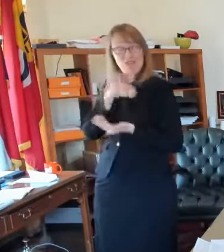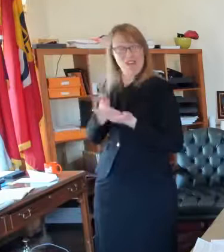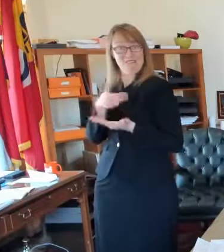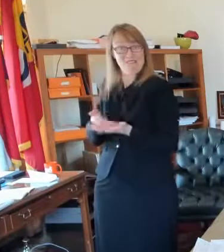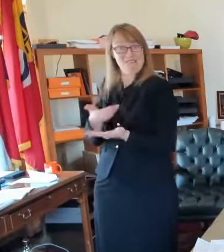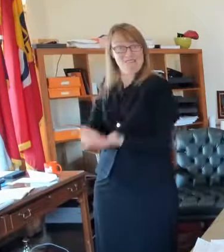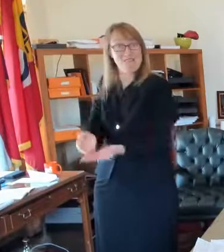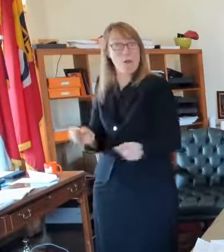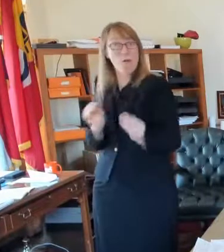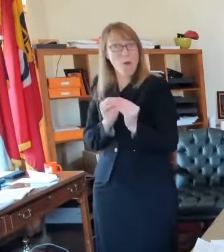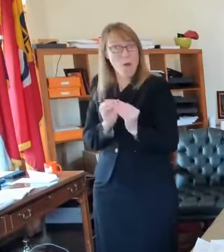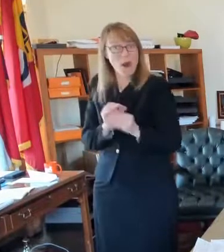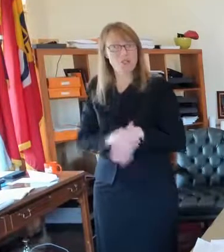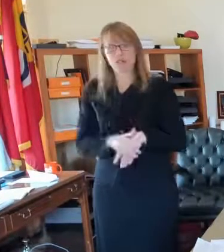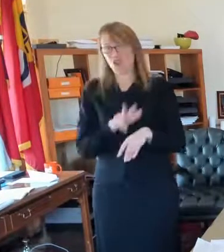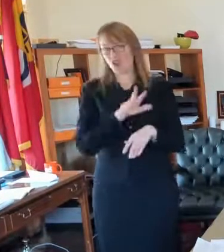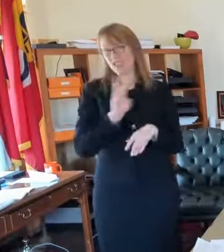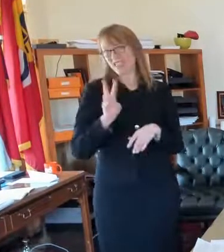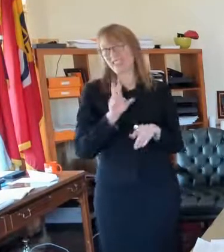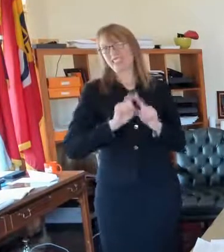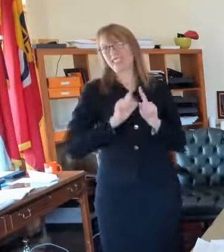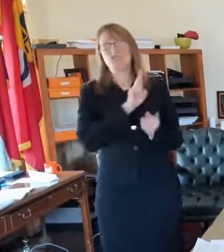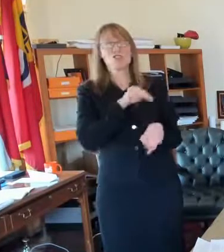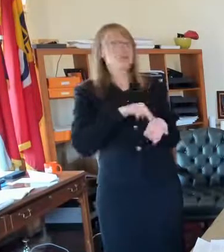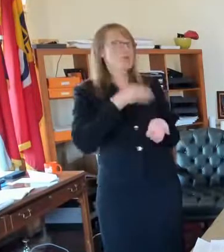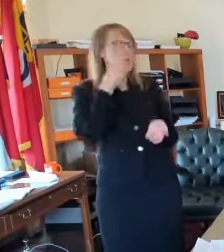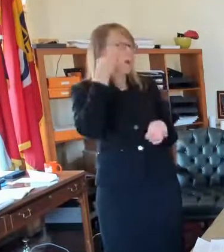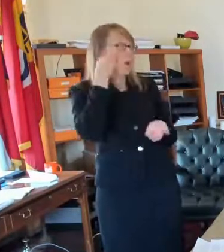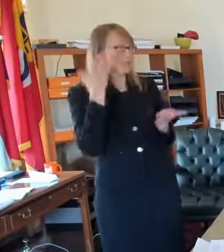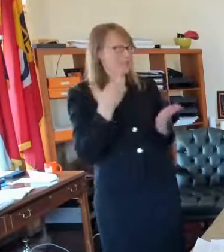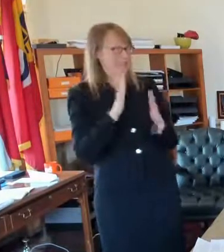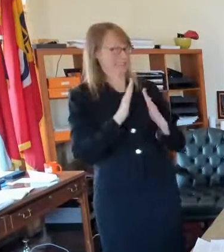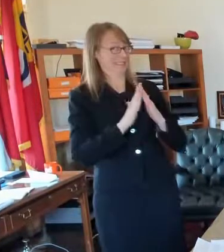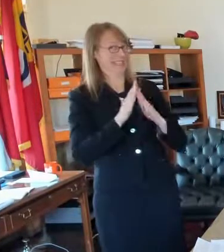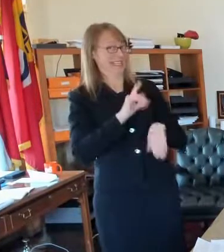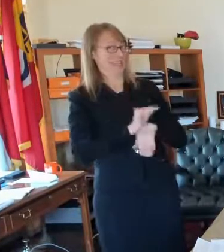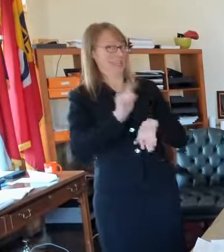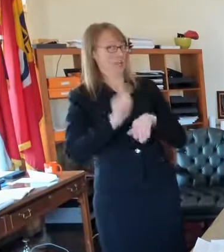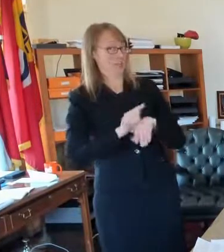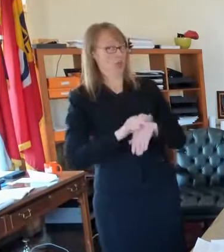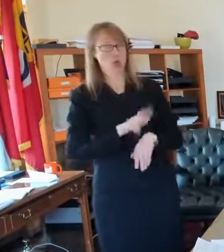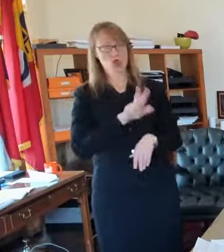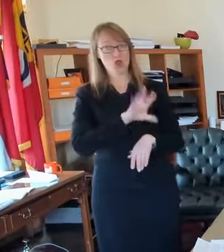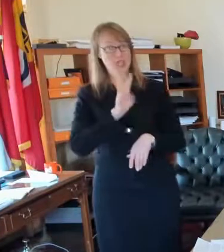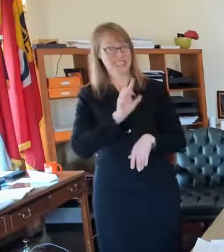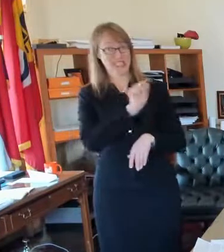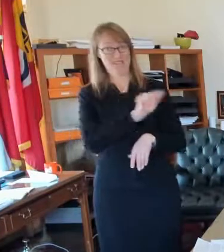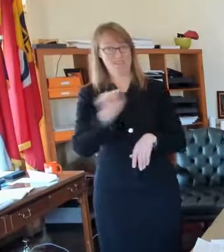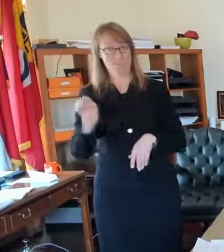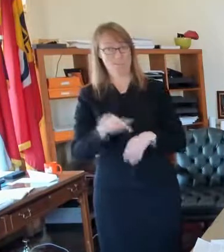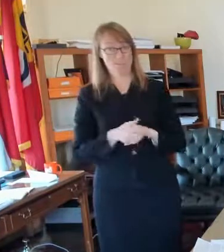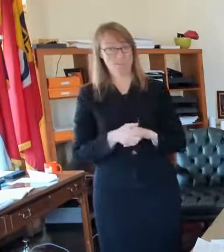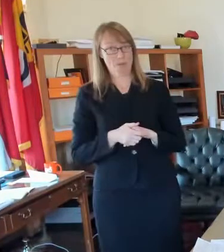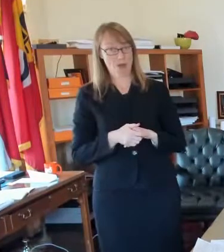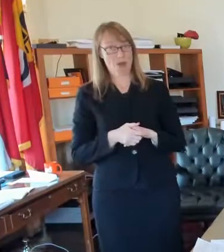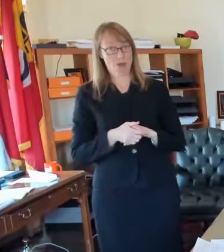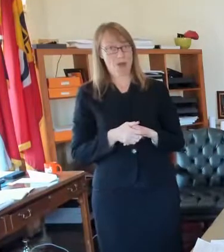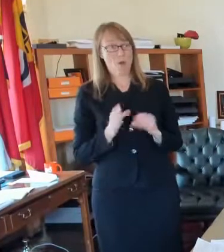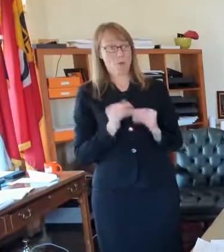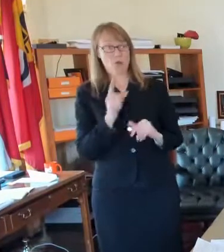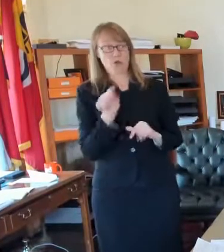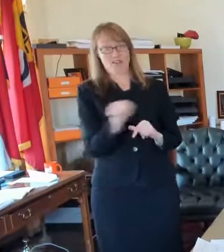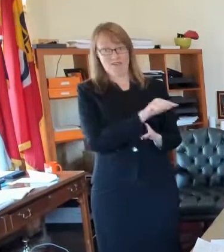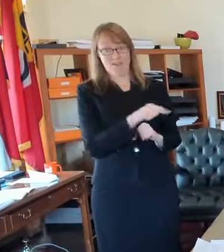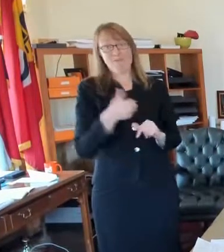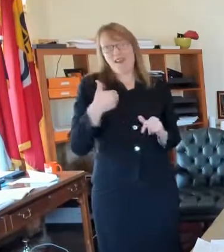have 36 nursing homes, for example, in the city of St. Louis, and we know that they for the most part, do have contracts with